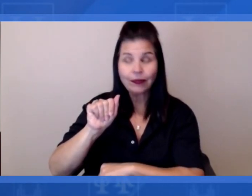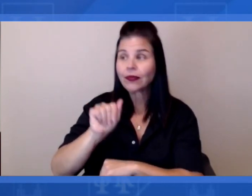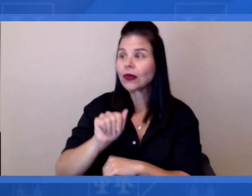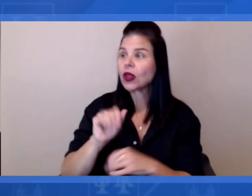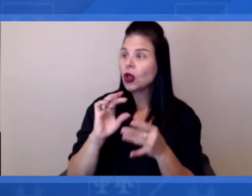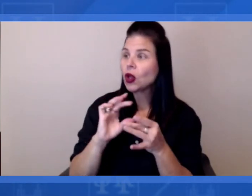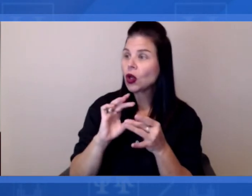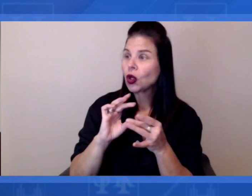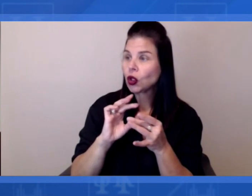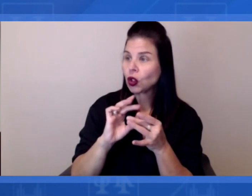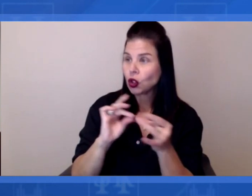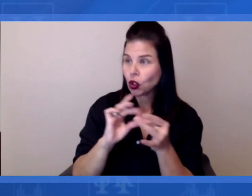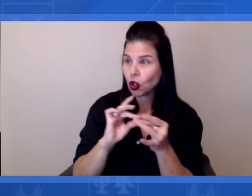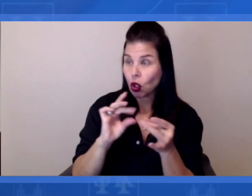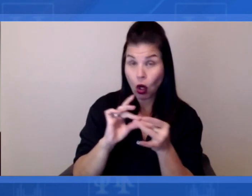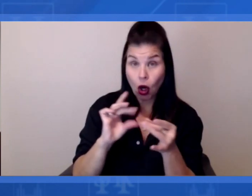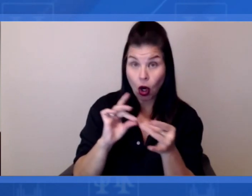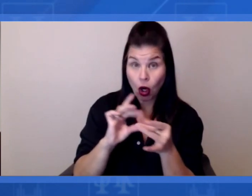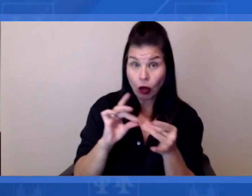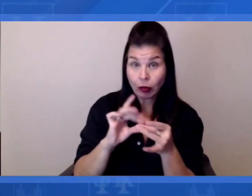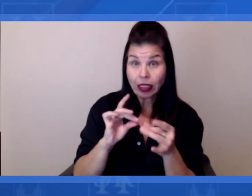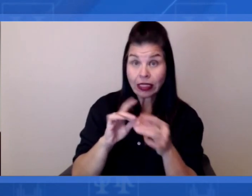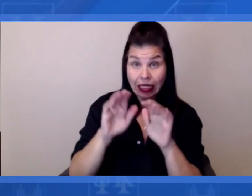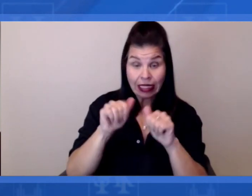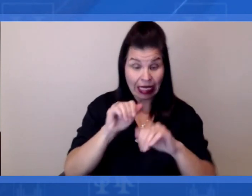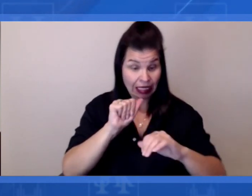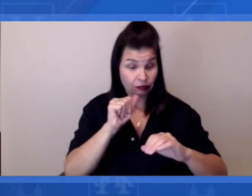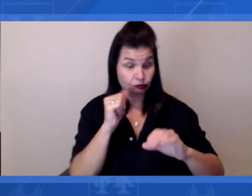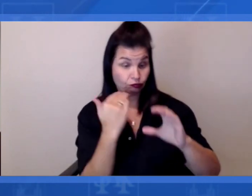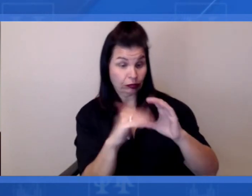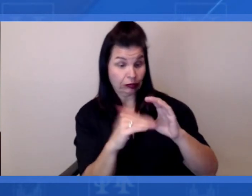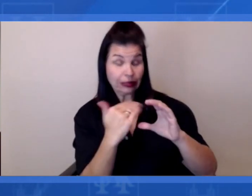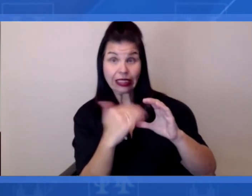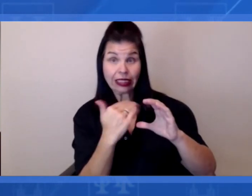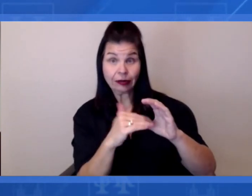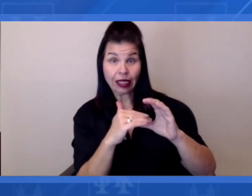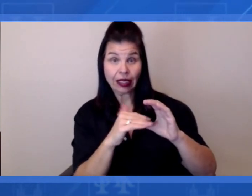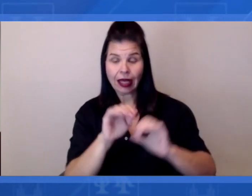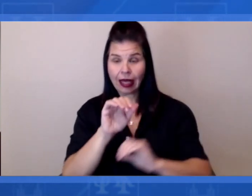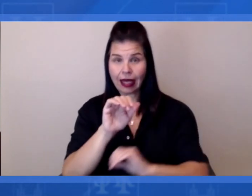Comments and feedback can be sent by email to